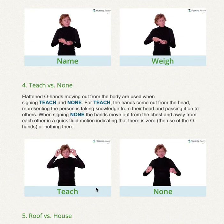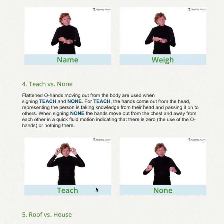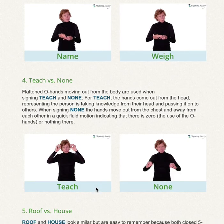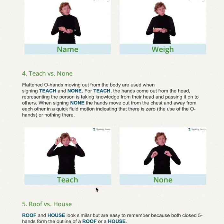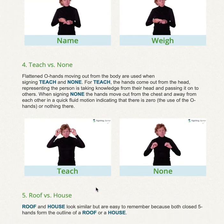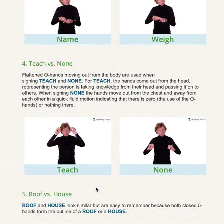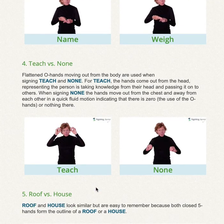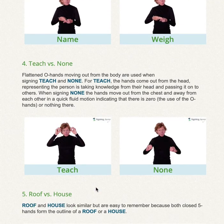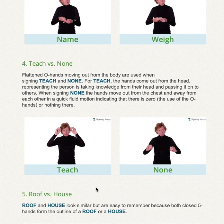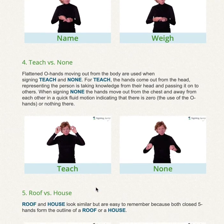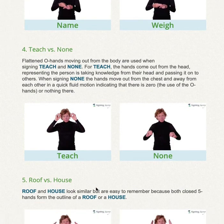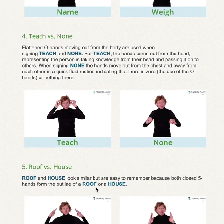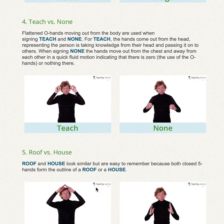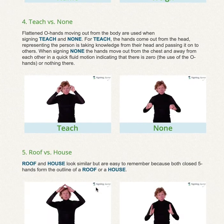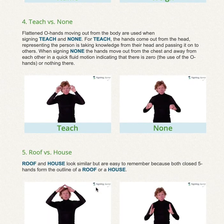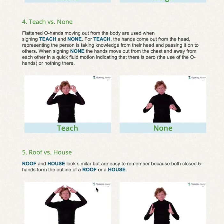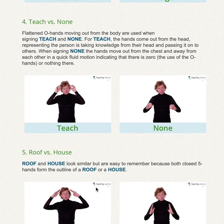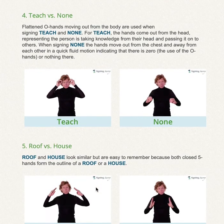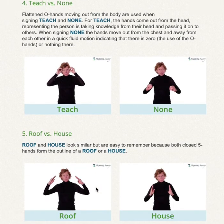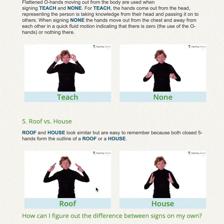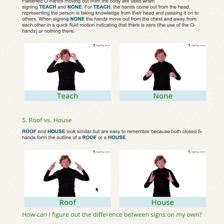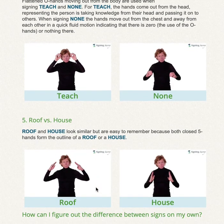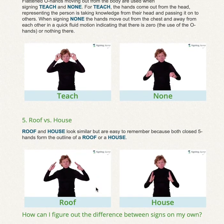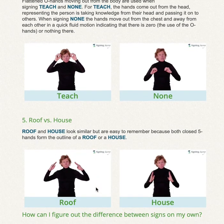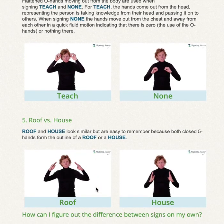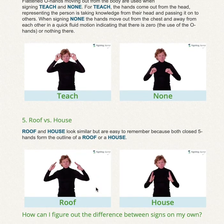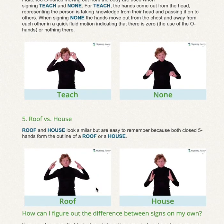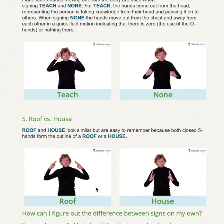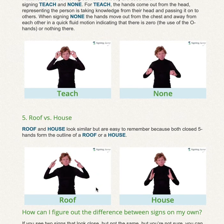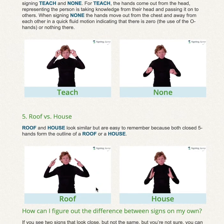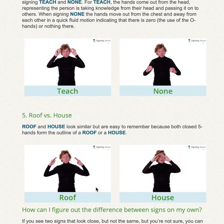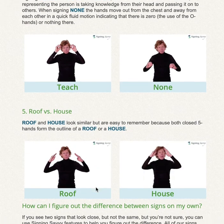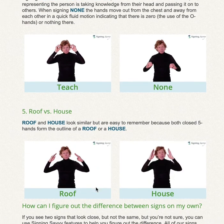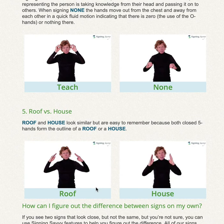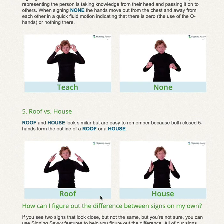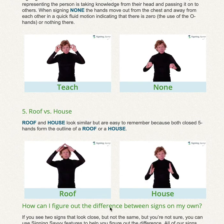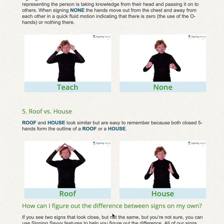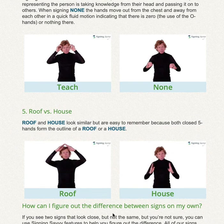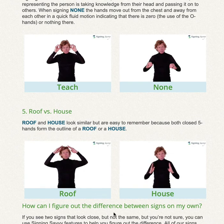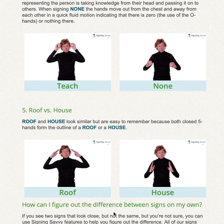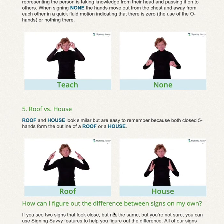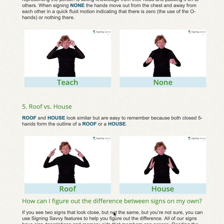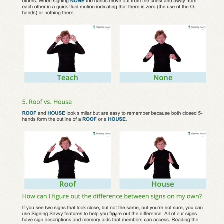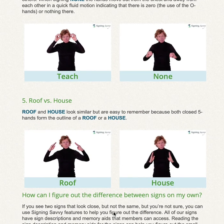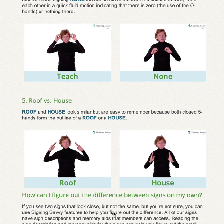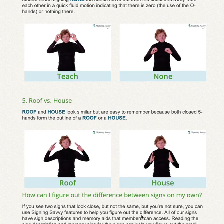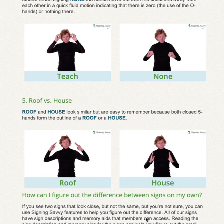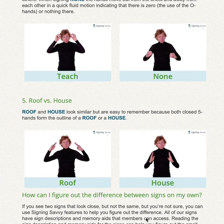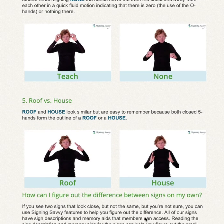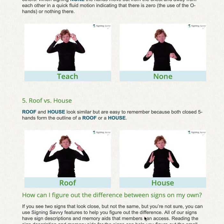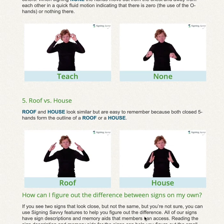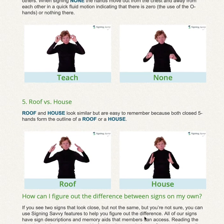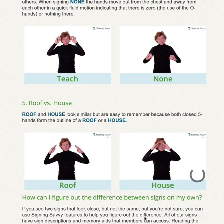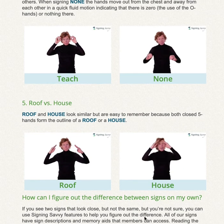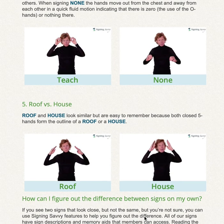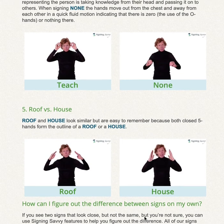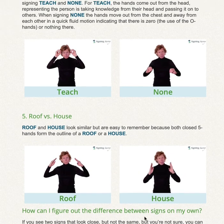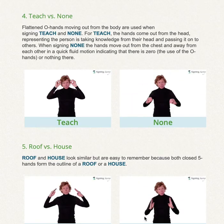teach and none, roof and house, okay? Gives you some idea, and it's fun for the students to be